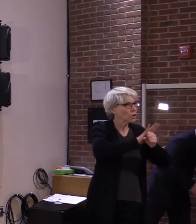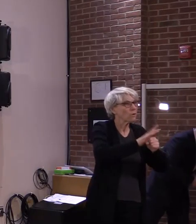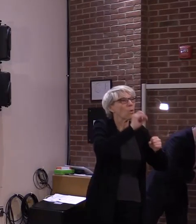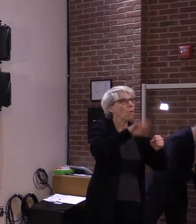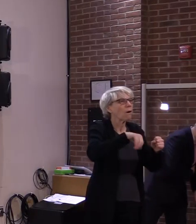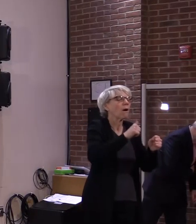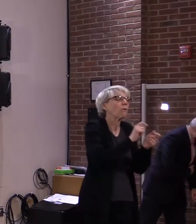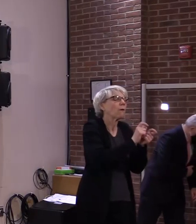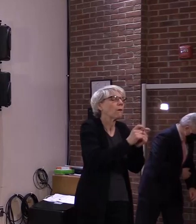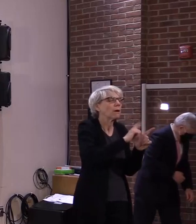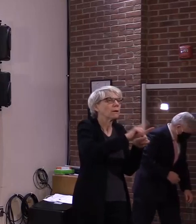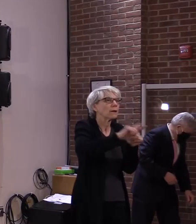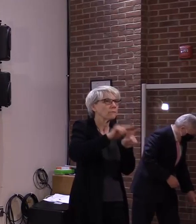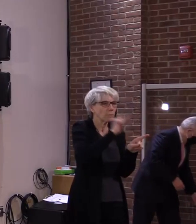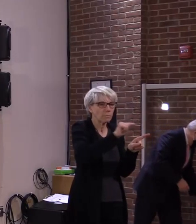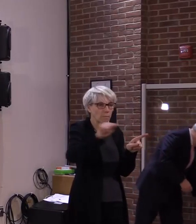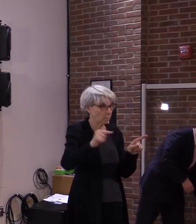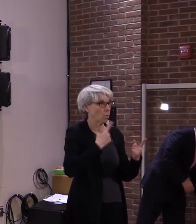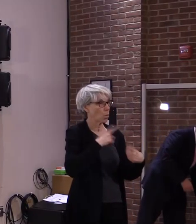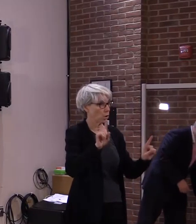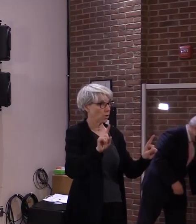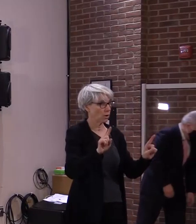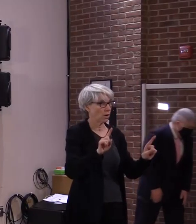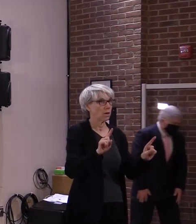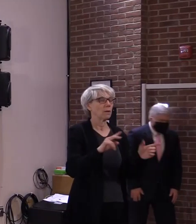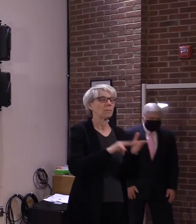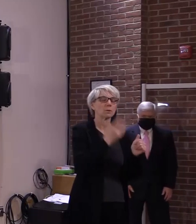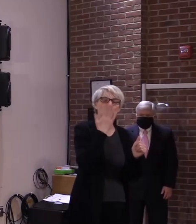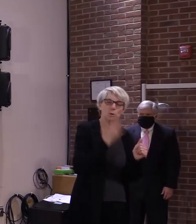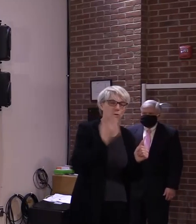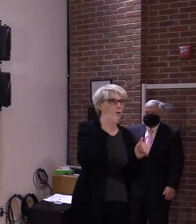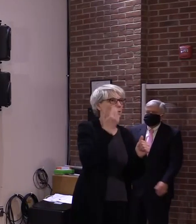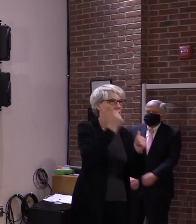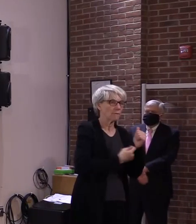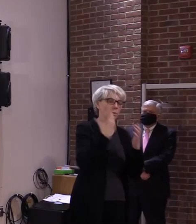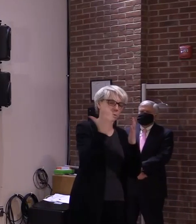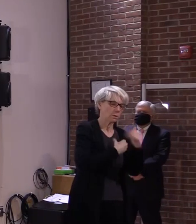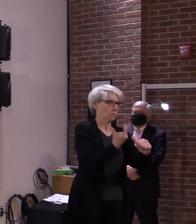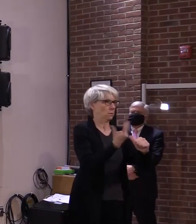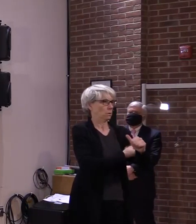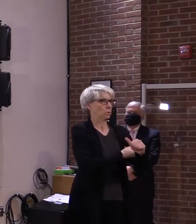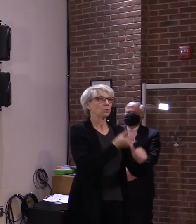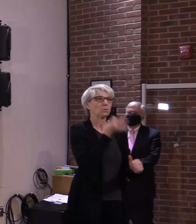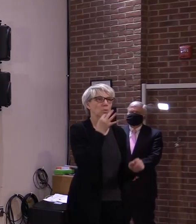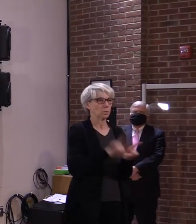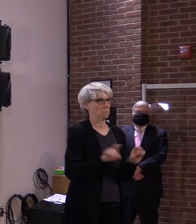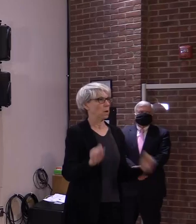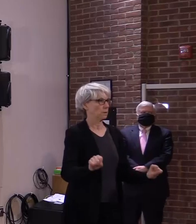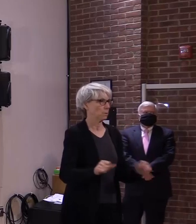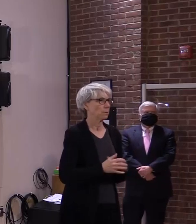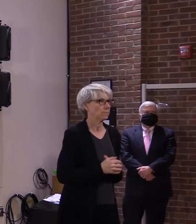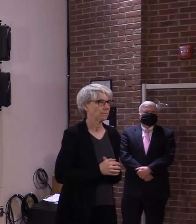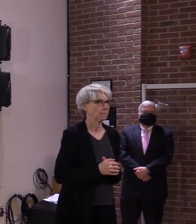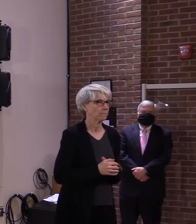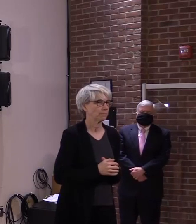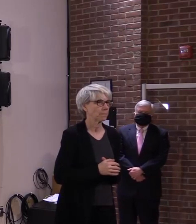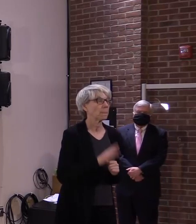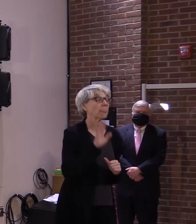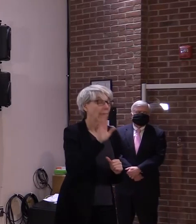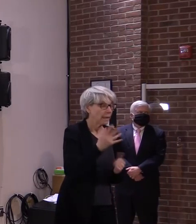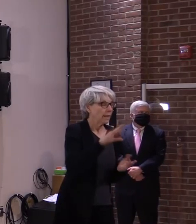get vaccinated as soon as we are eligible. Now, I'd like to tell you about two new adjustments to our vaccine